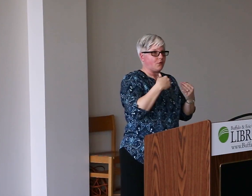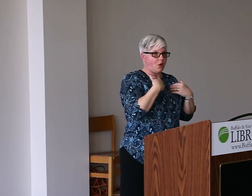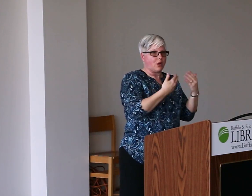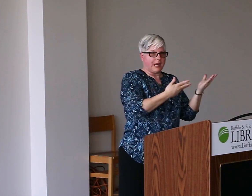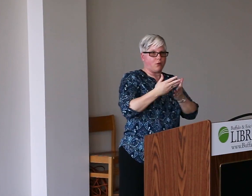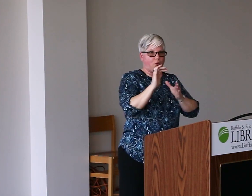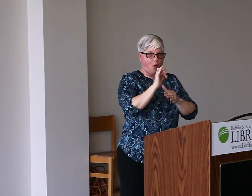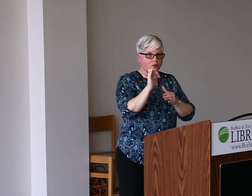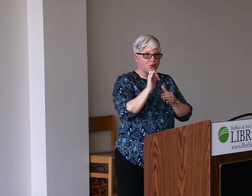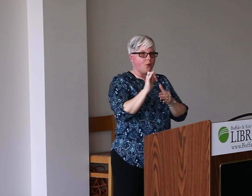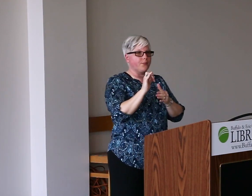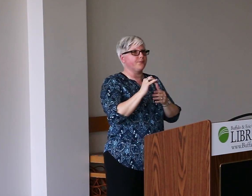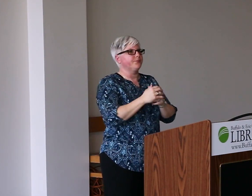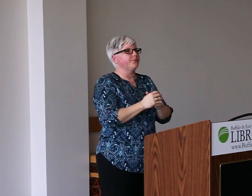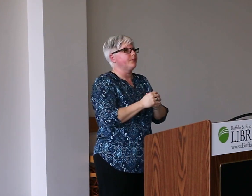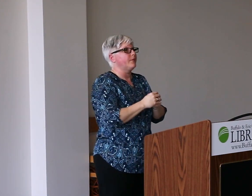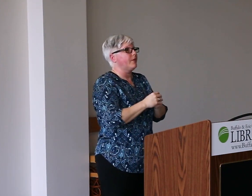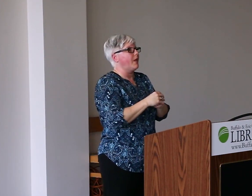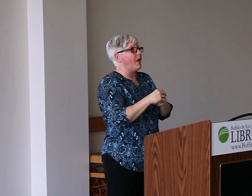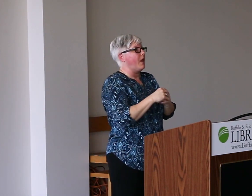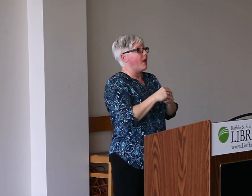family are carriers as well.